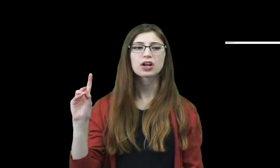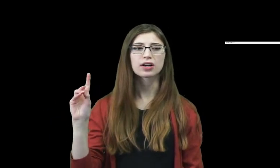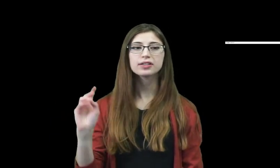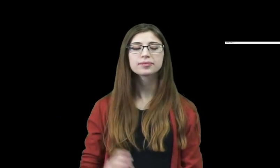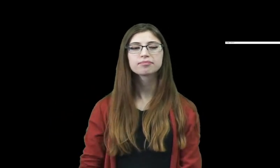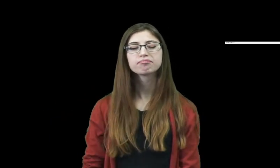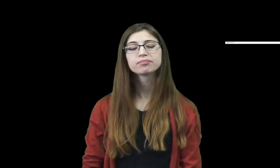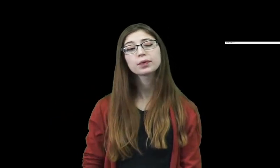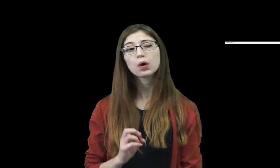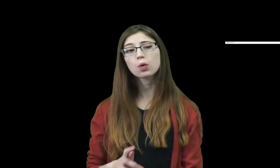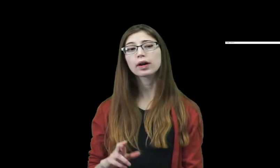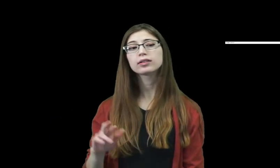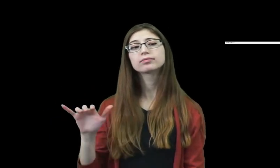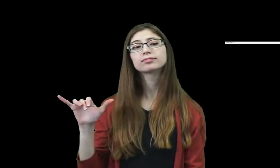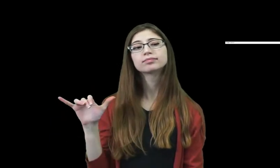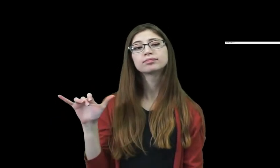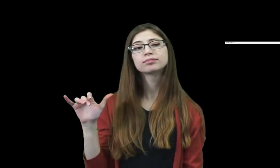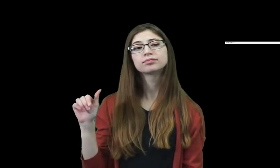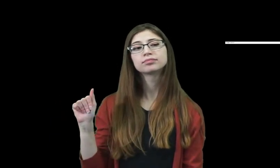Yard, or